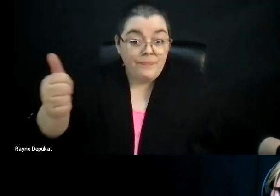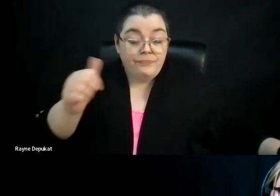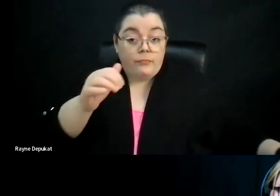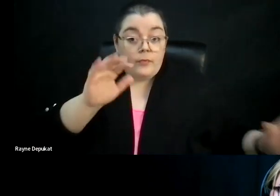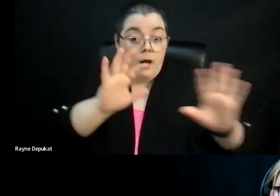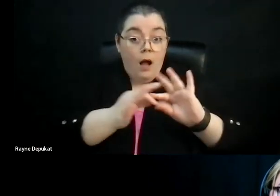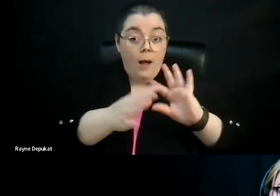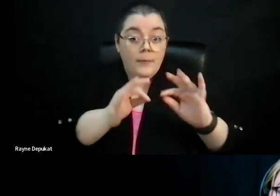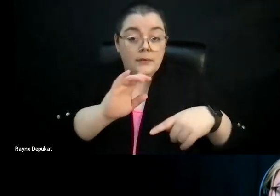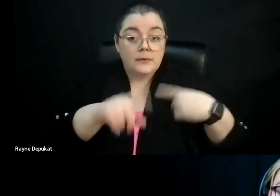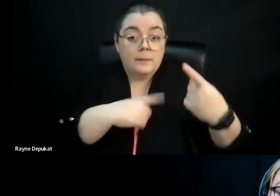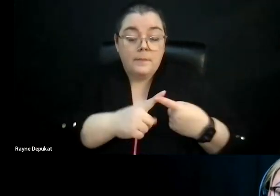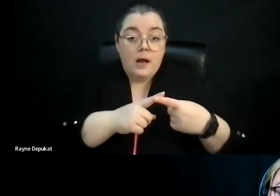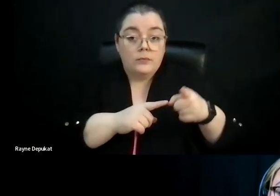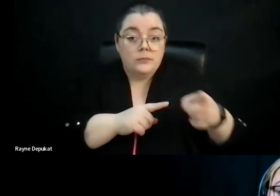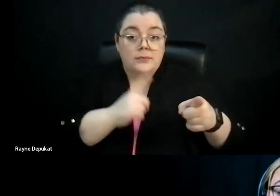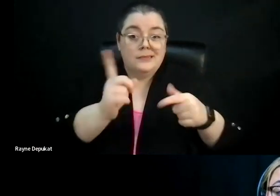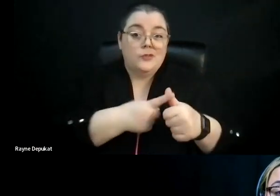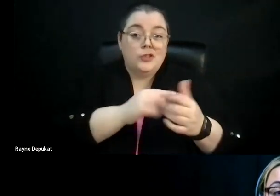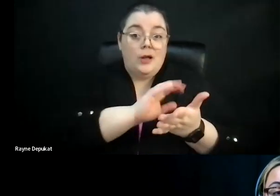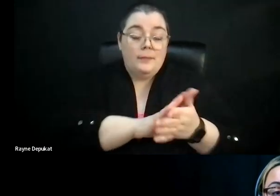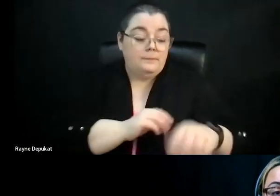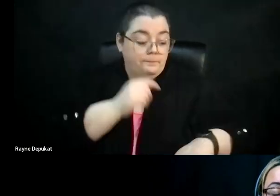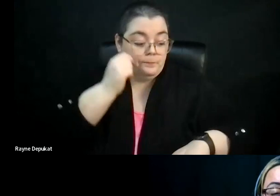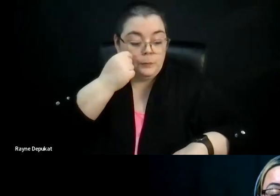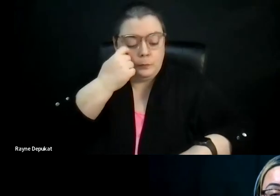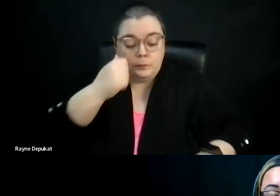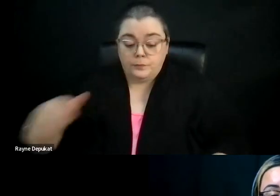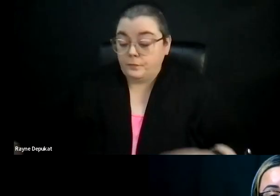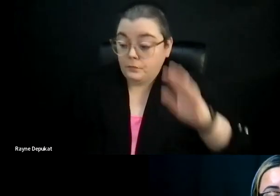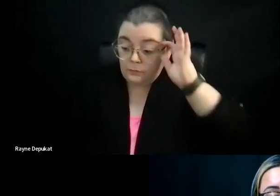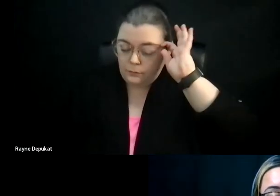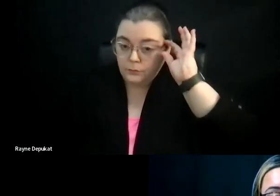It seems there are no other comments in regards to that first document we just reviewed.